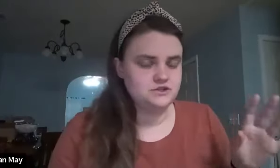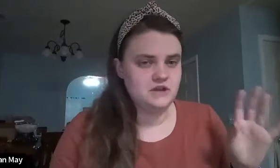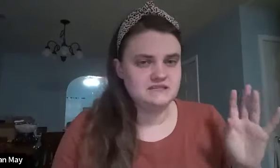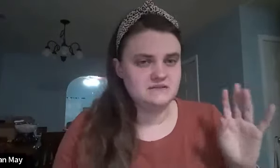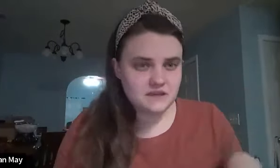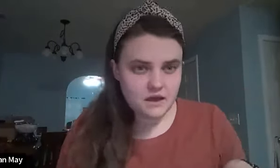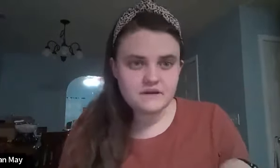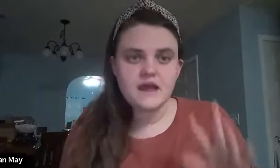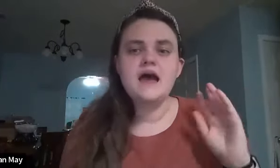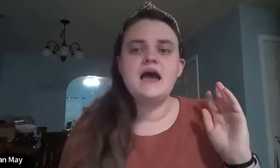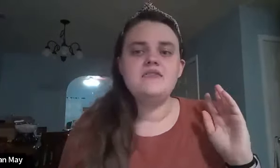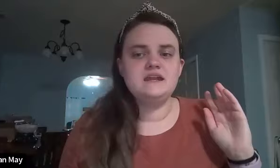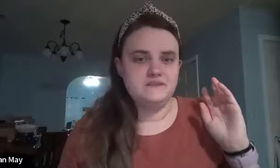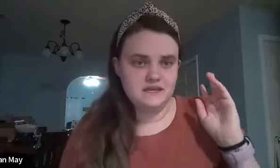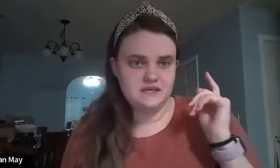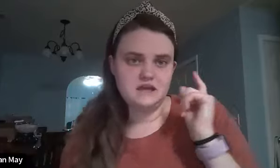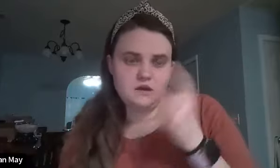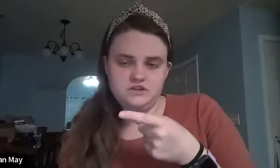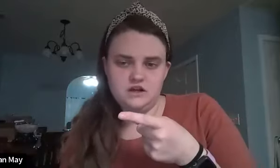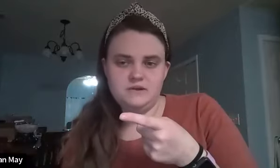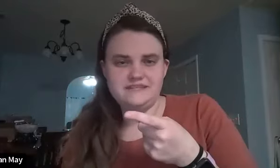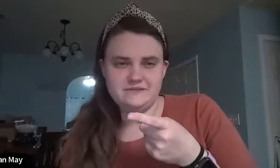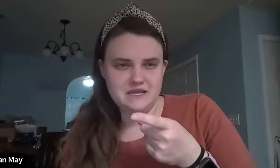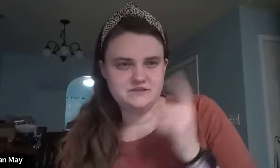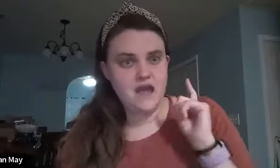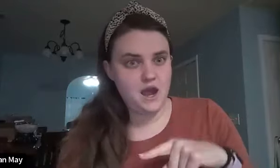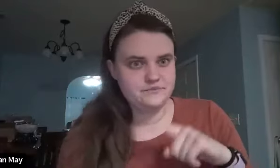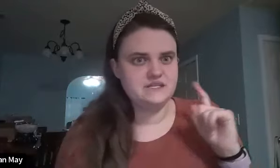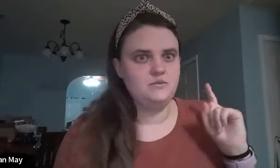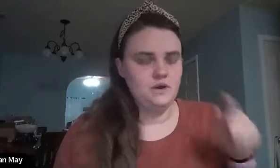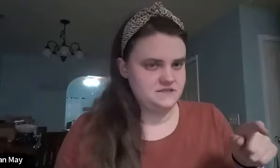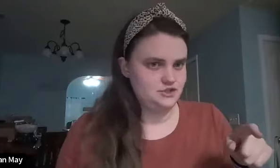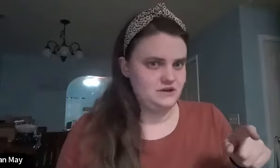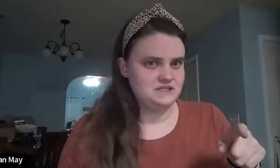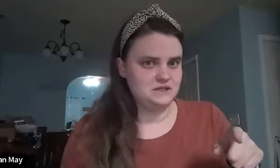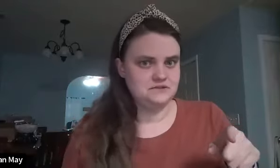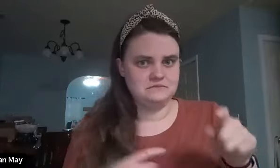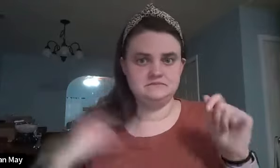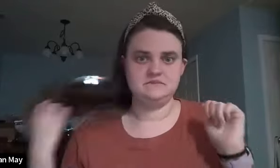foods you guys can think of. And then at the end, I will talk about the different types of apps and websites you guys can use. Sound